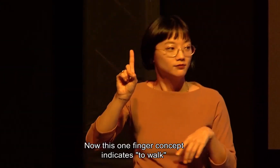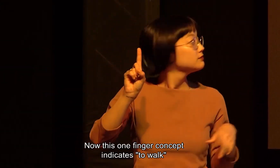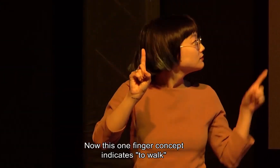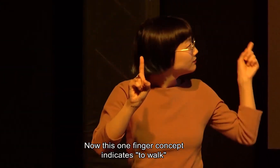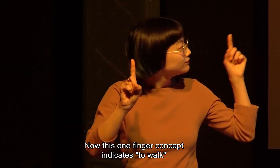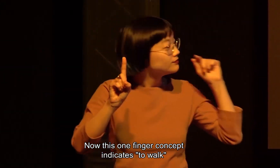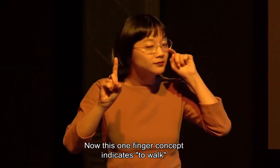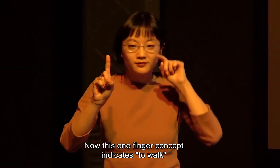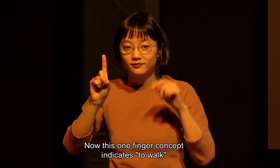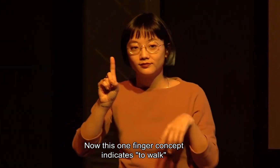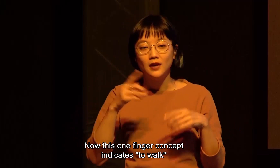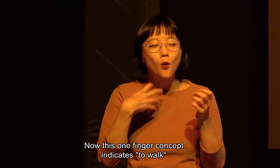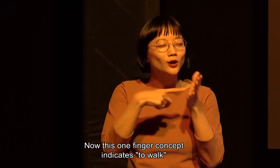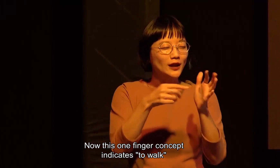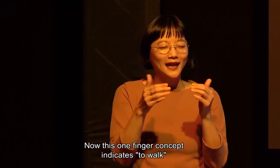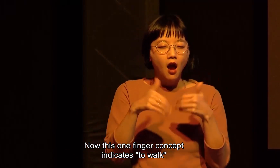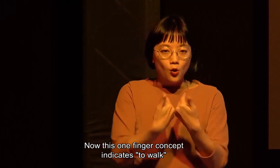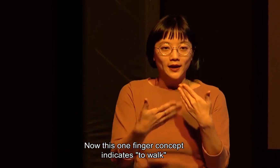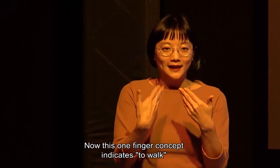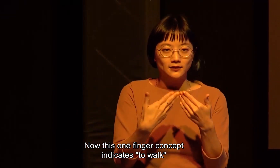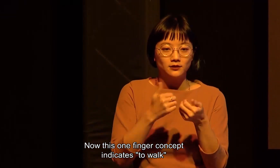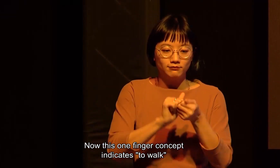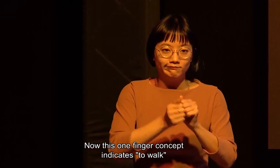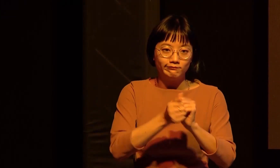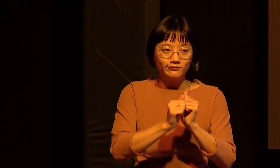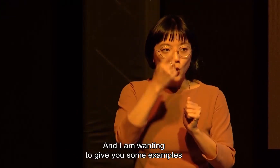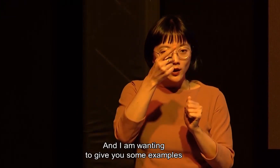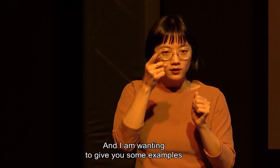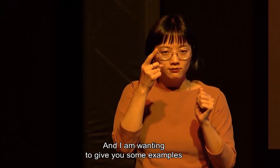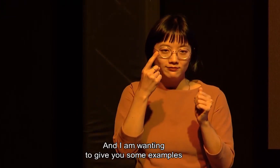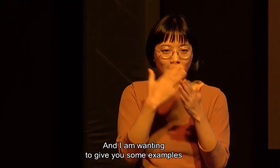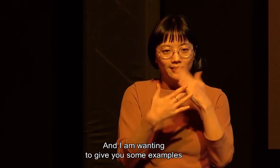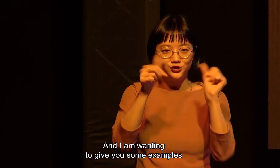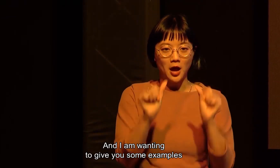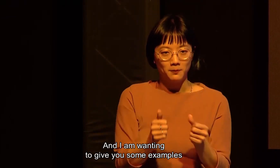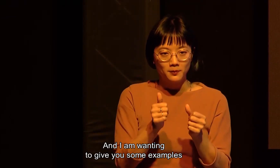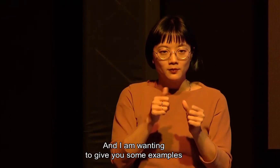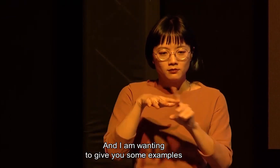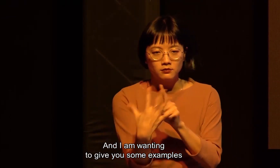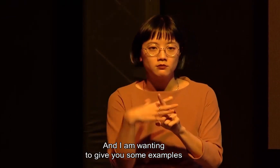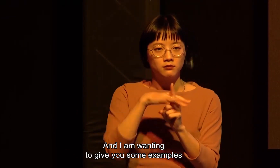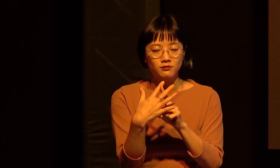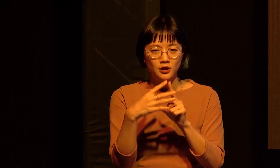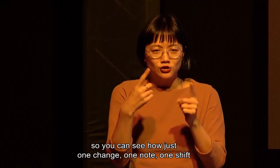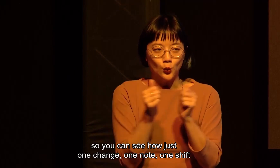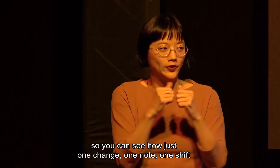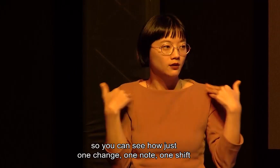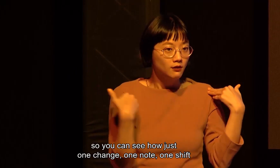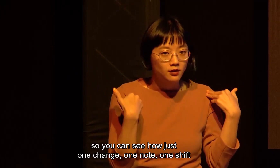Now, this one finger concept indicates to walk. And I'm wanting to give you some examples so you can see how just